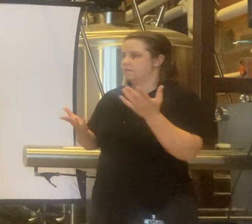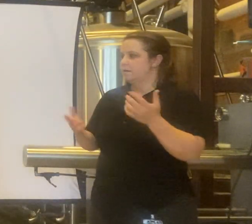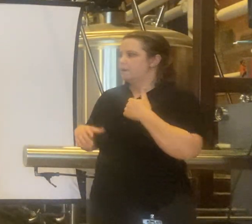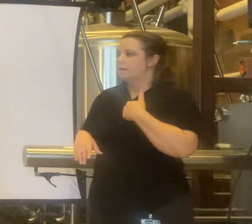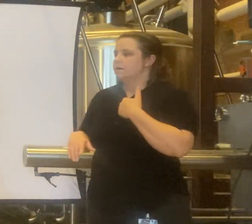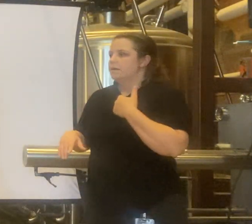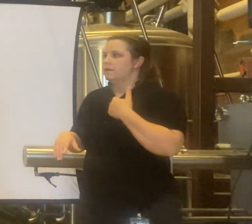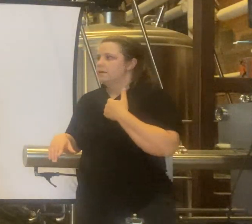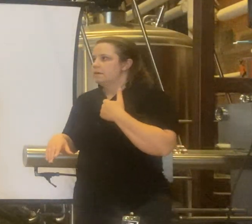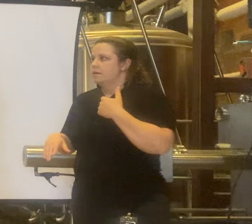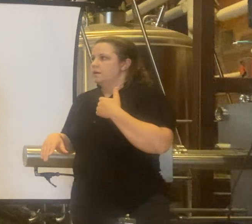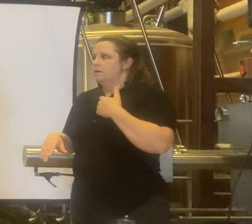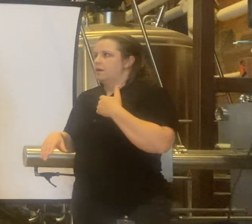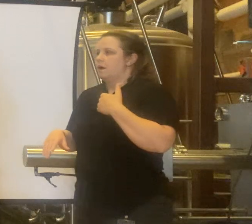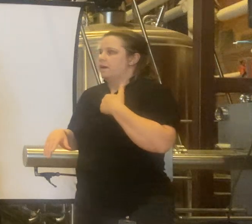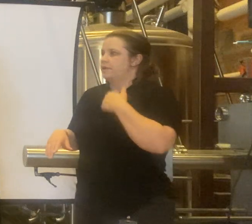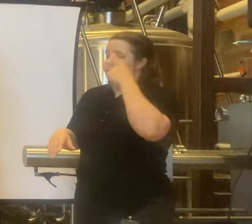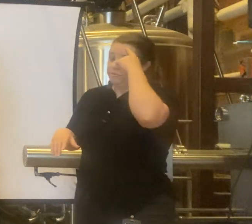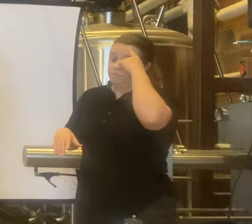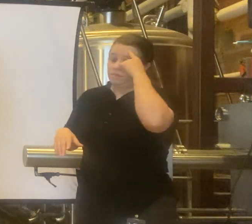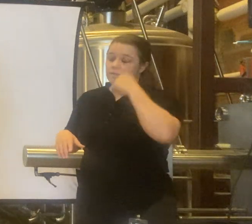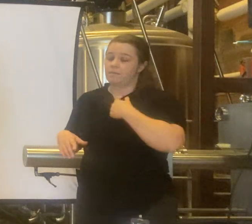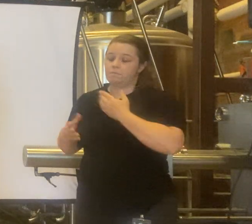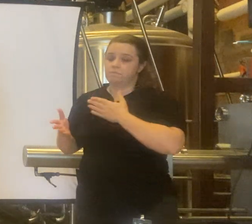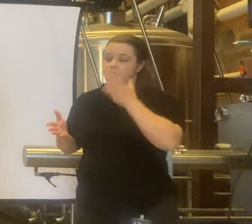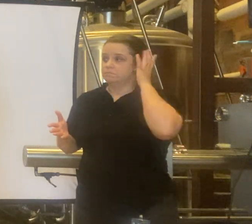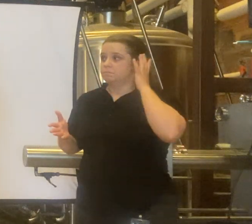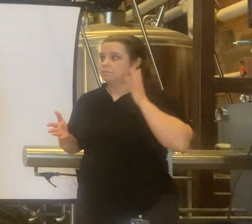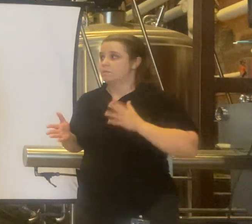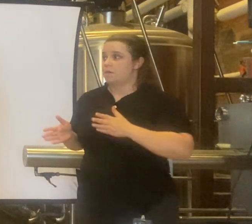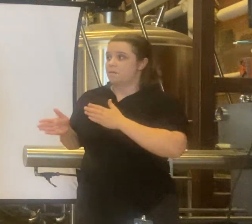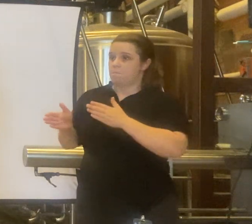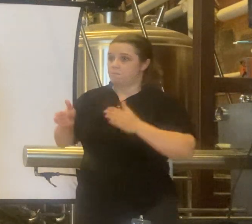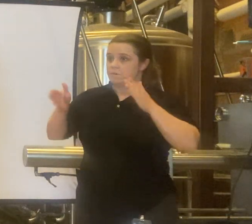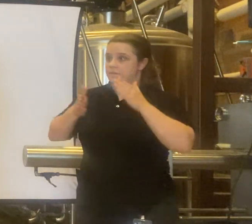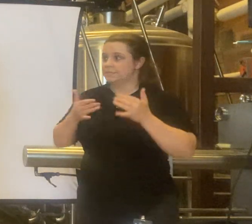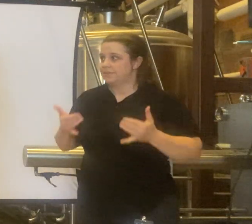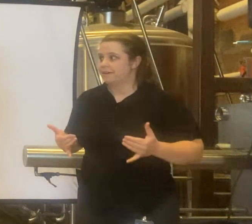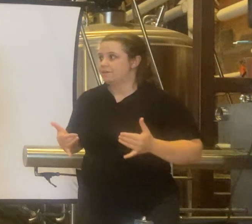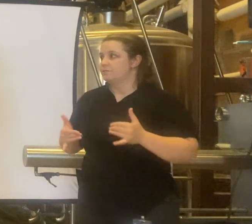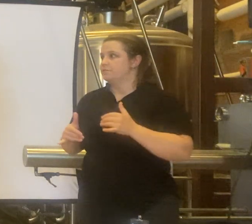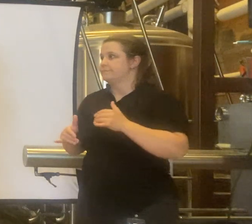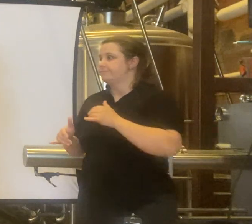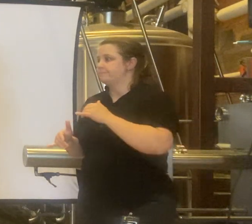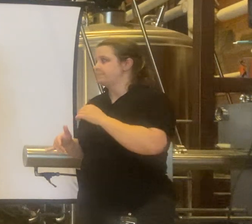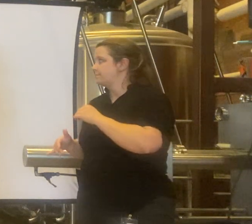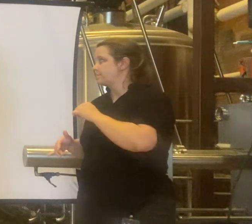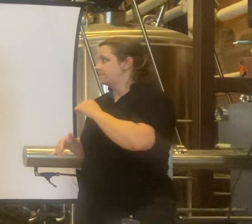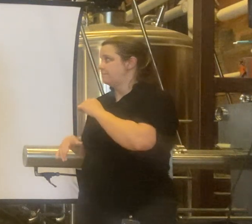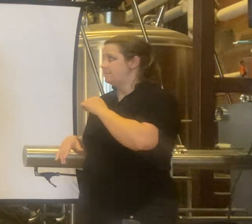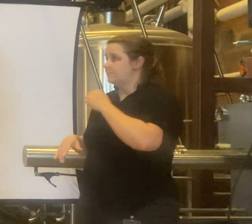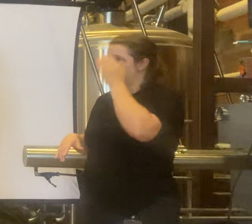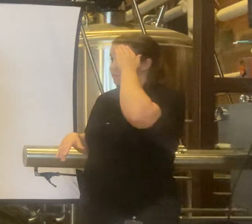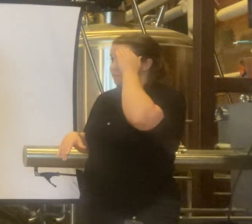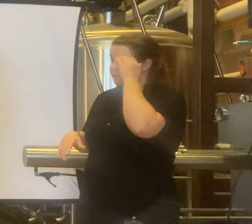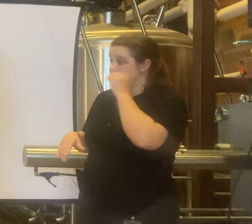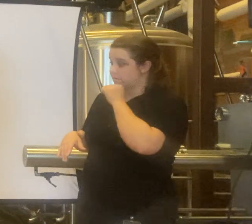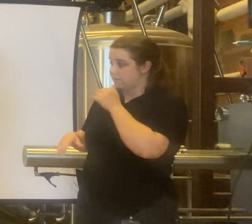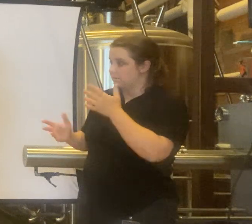when it actually hit. So Where can they find you? malware. Sorry, where can they find me?